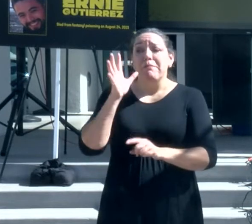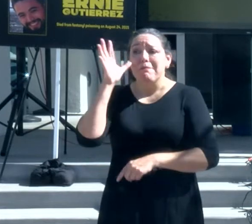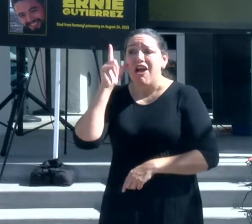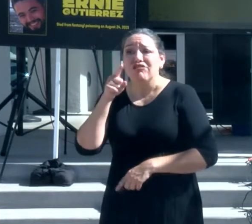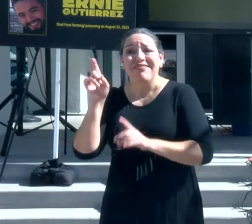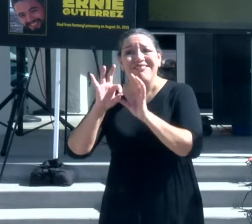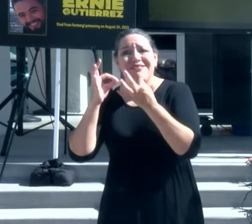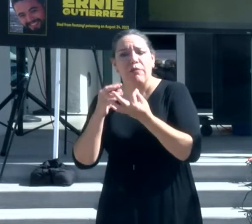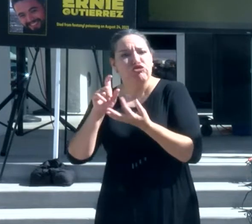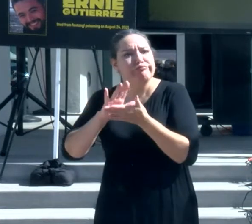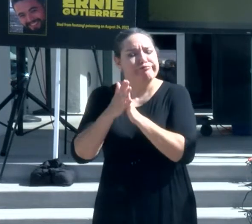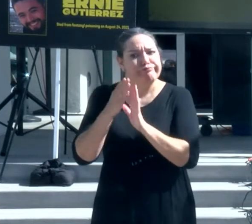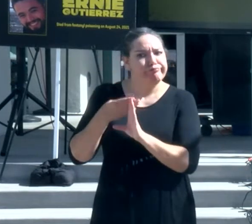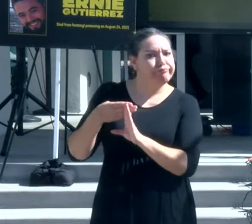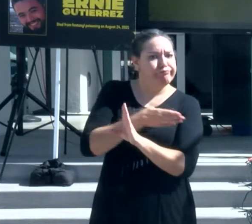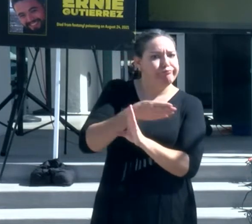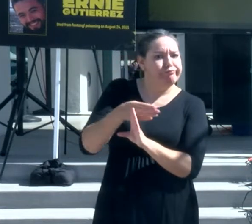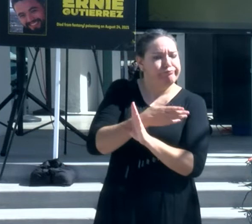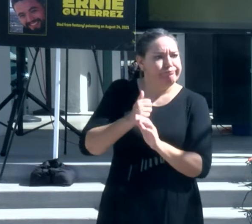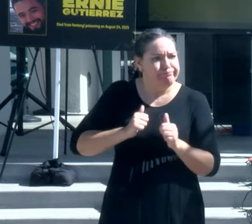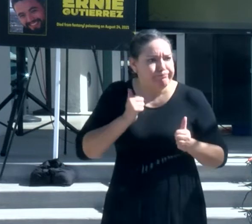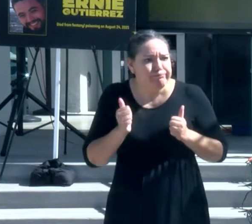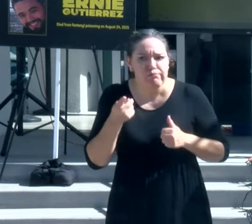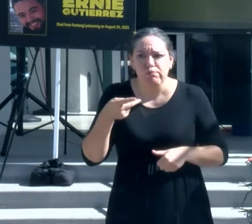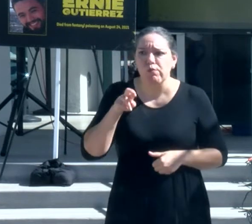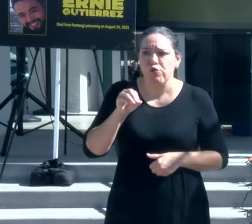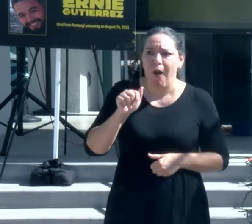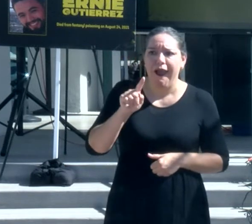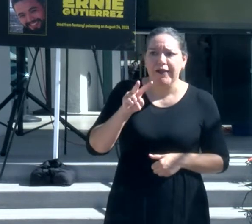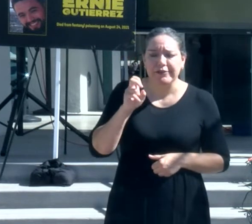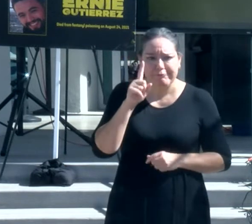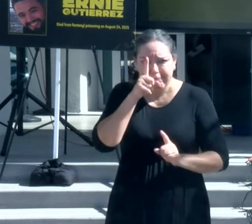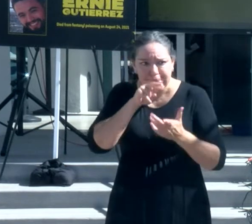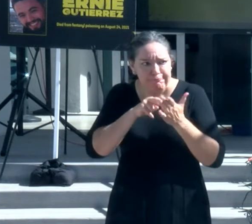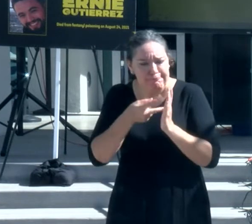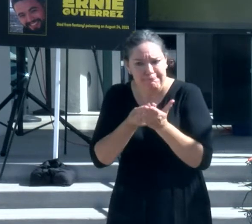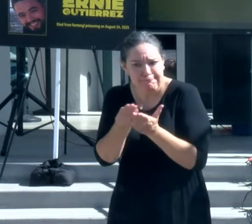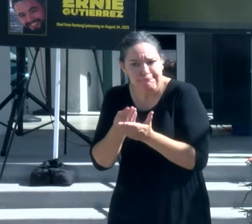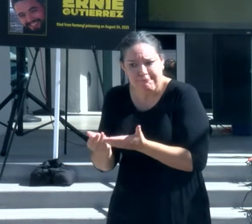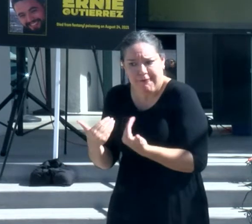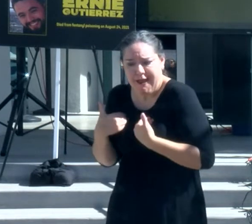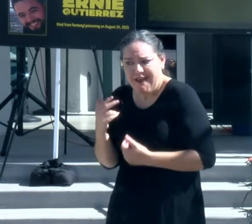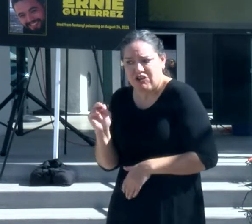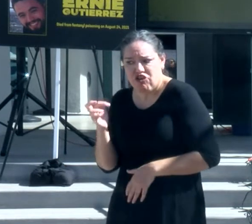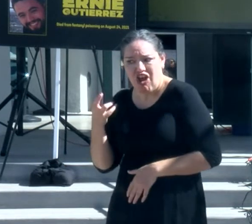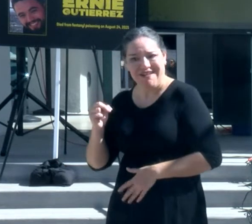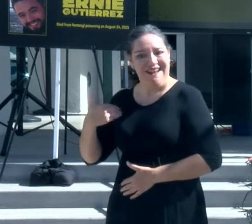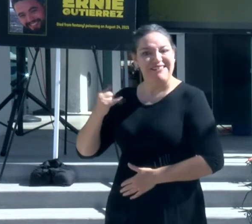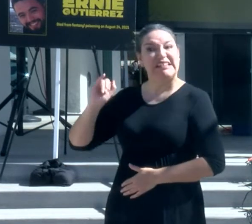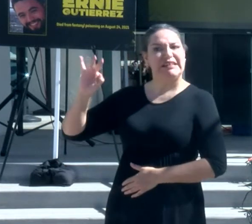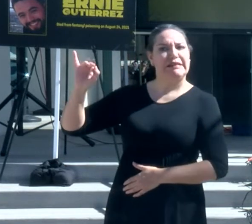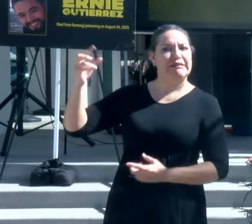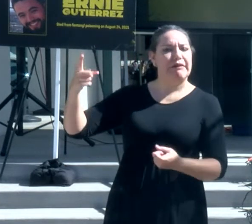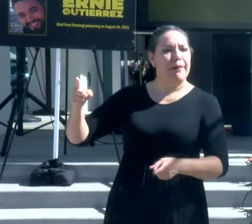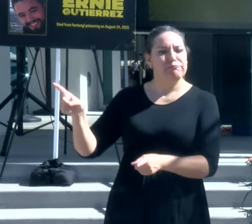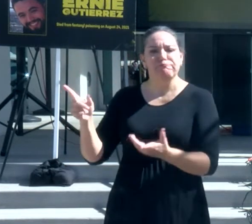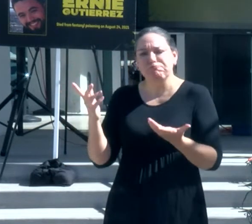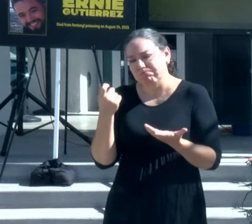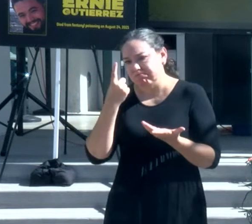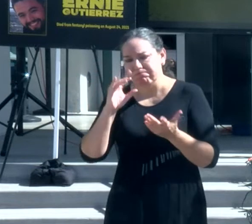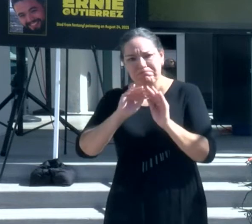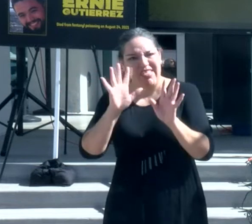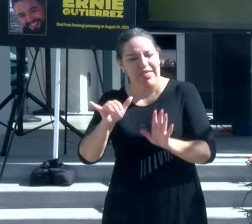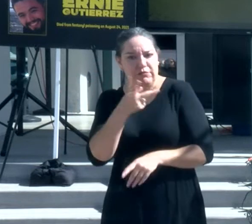be proactively, obtaining Narcan, in the event of an issue is obviously a personal